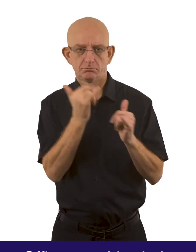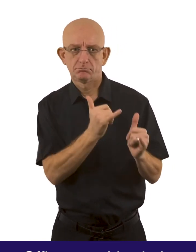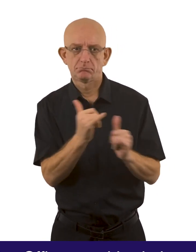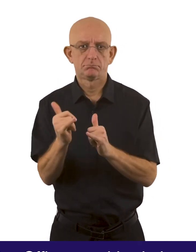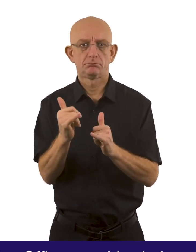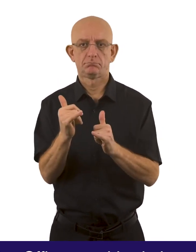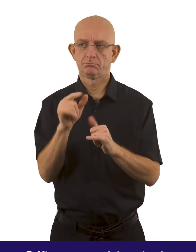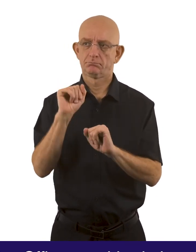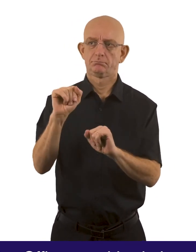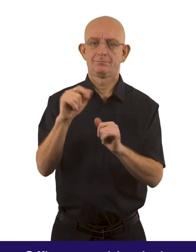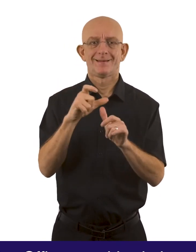information.